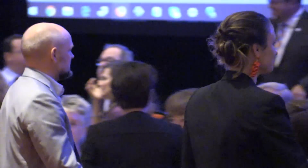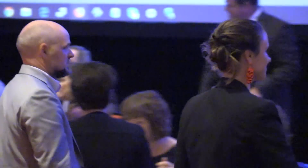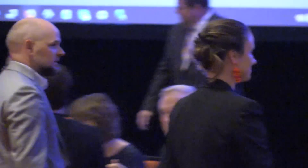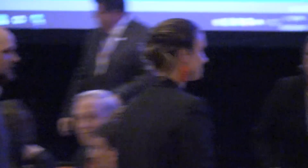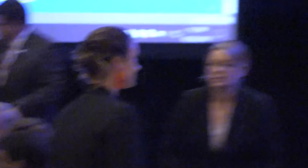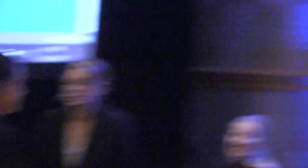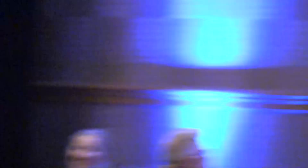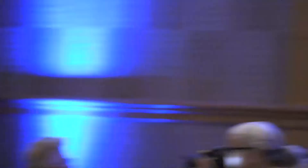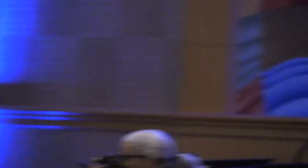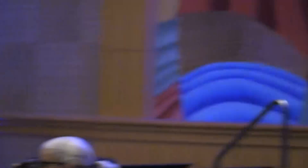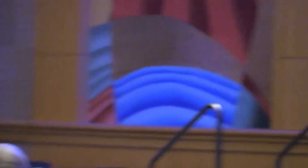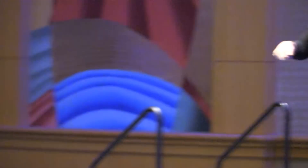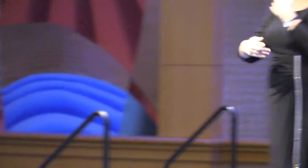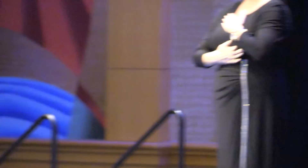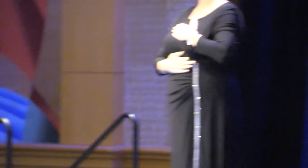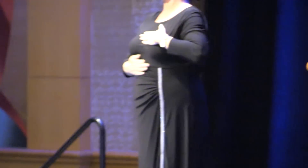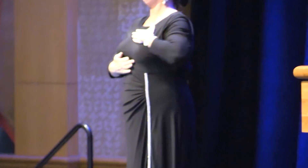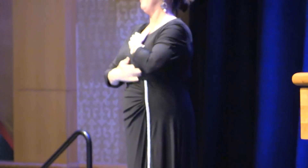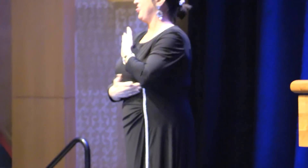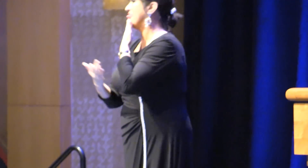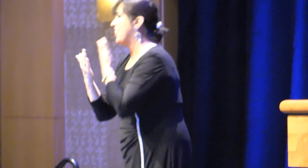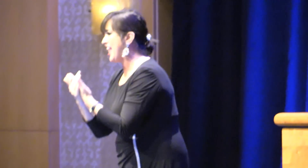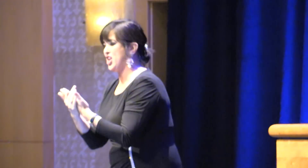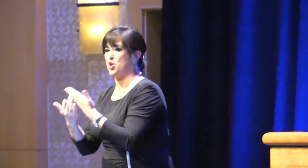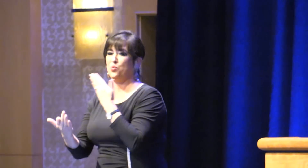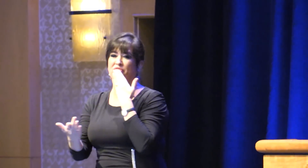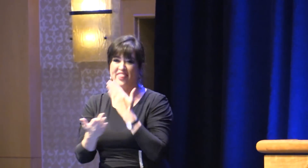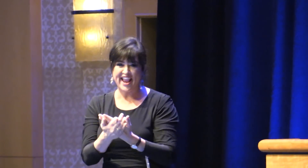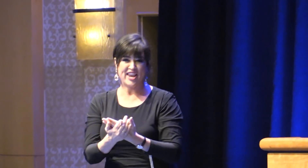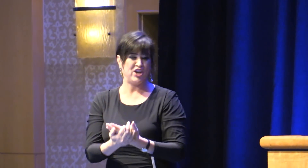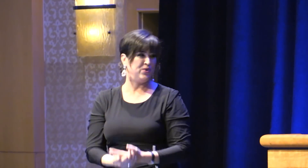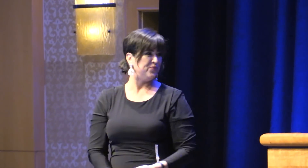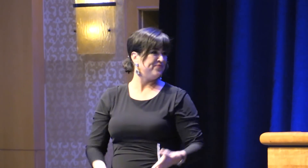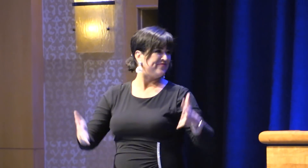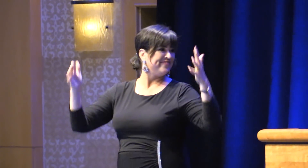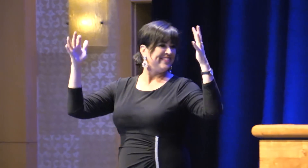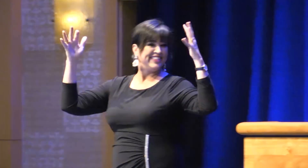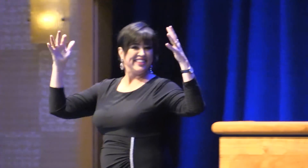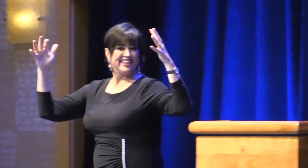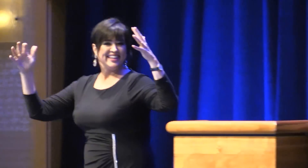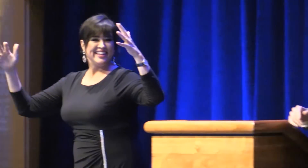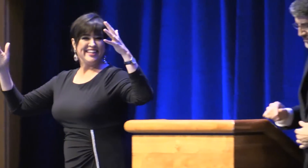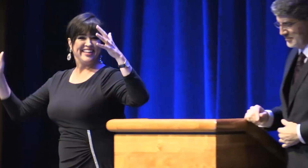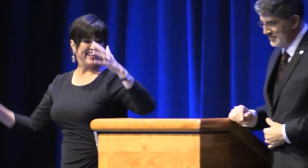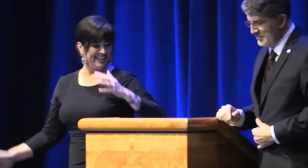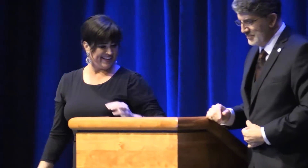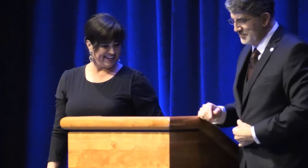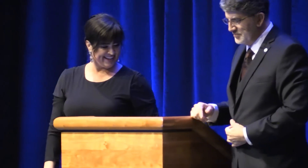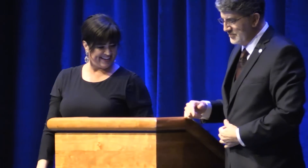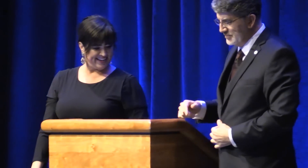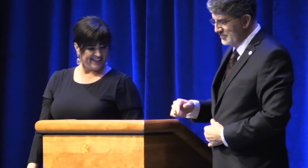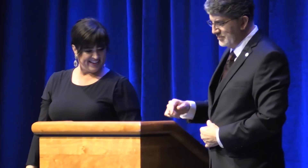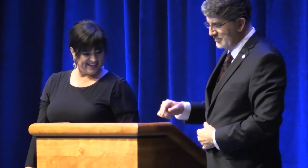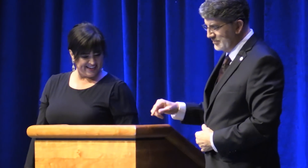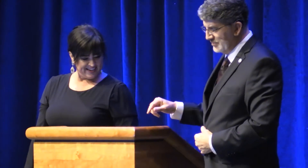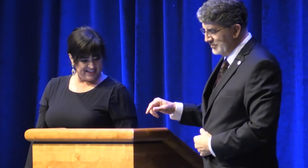50 years for TDI. All these people who walked the red carpet tonight deserve a great big round of applause and